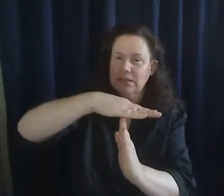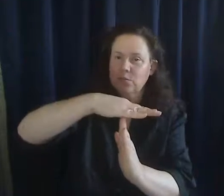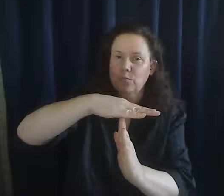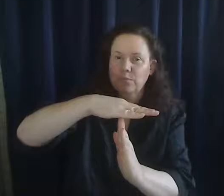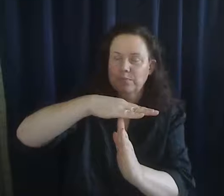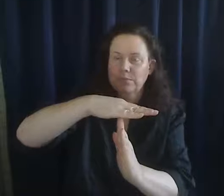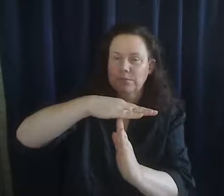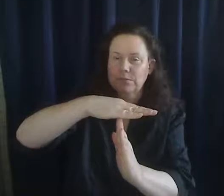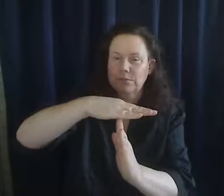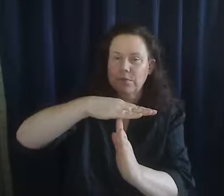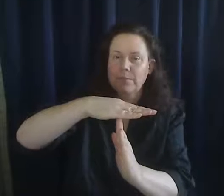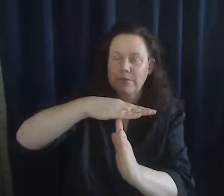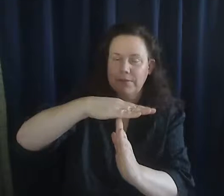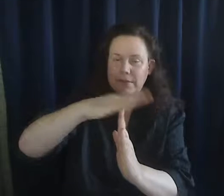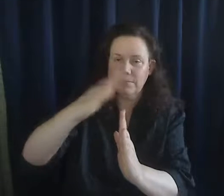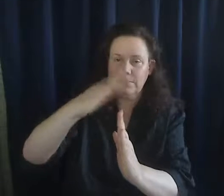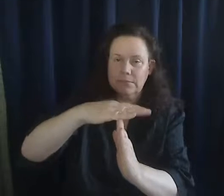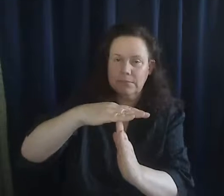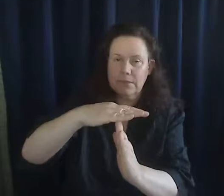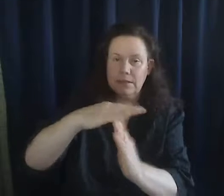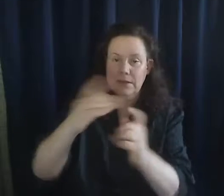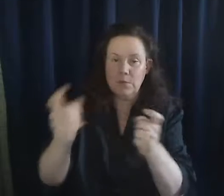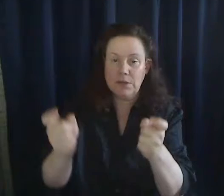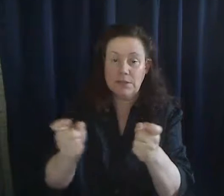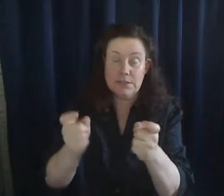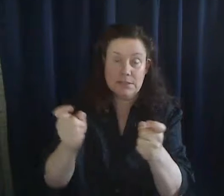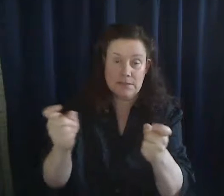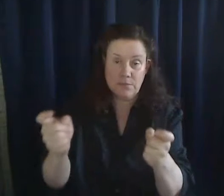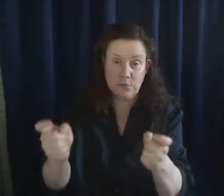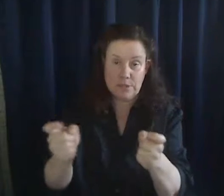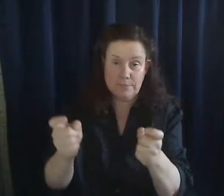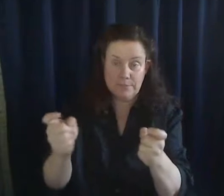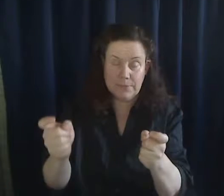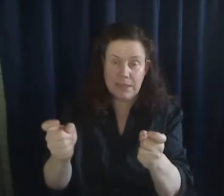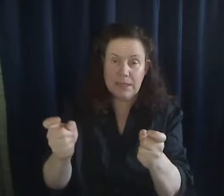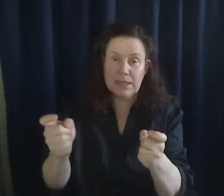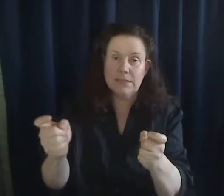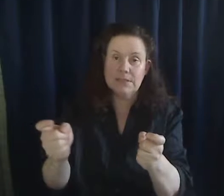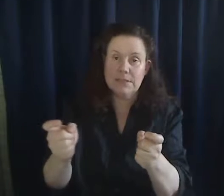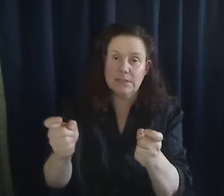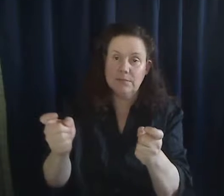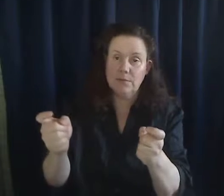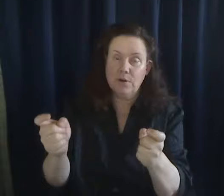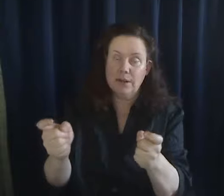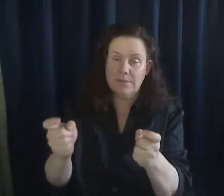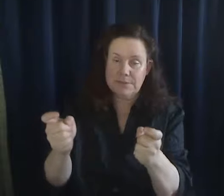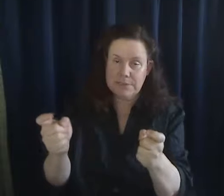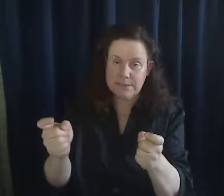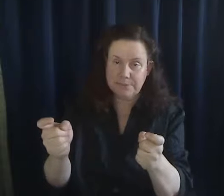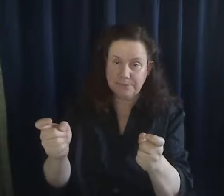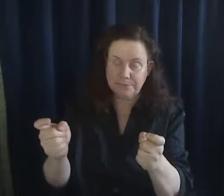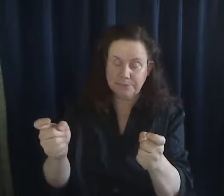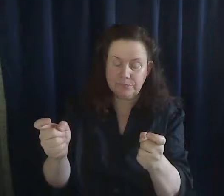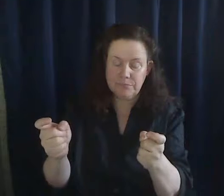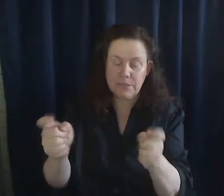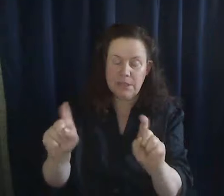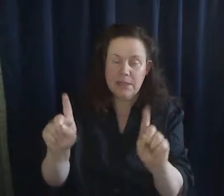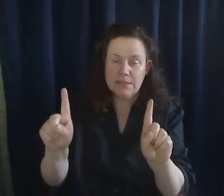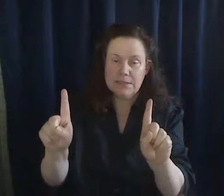gonna trump everything. And then I went into the sign for win. It gives it a little more emphasis. The sign